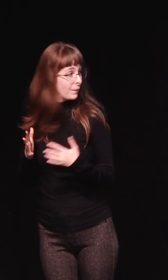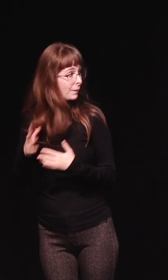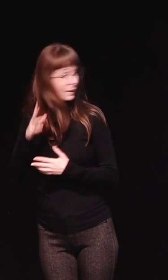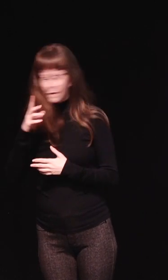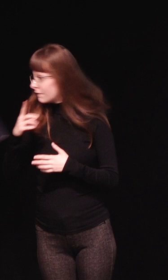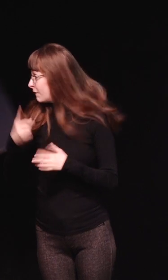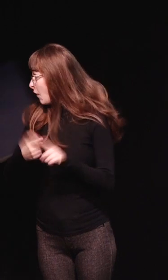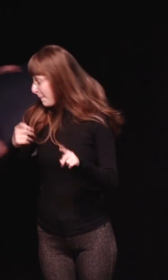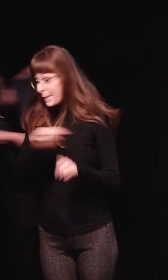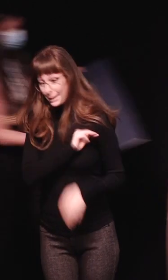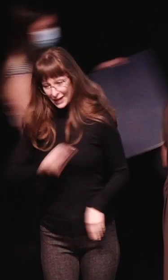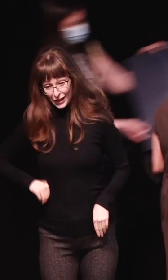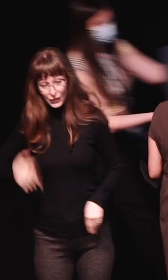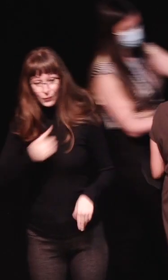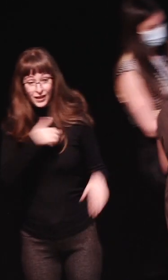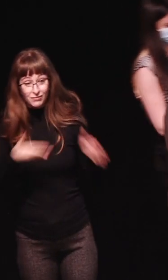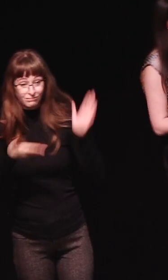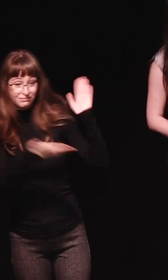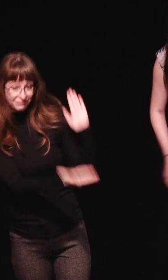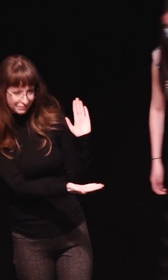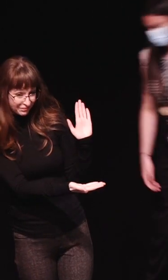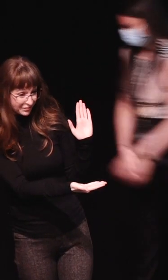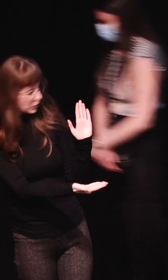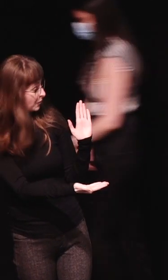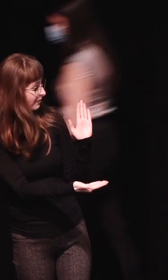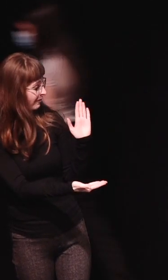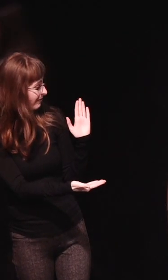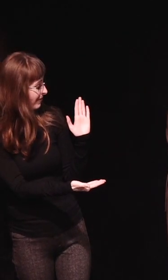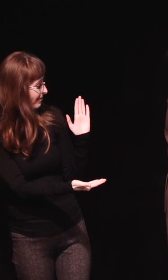this citation. Thank you.